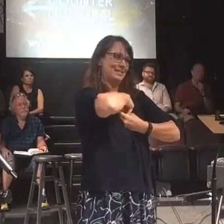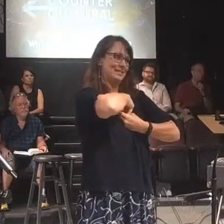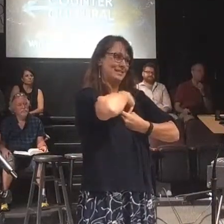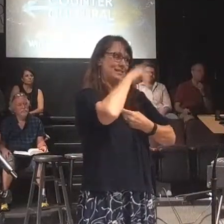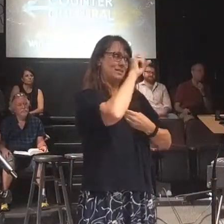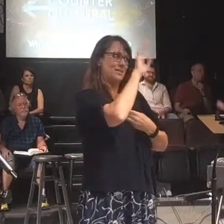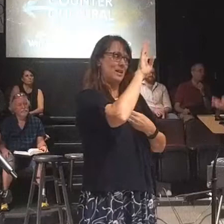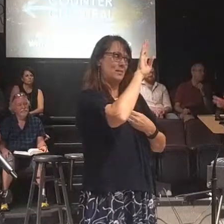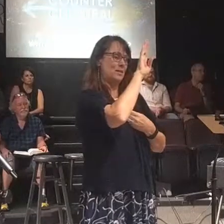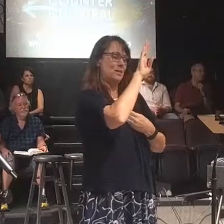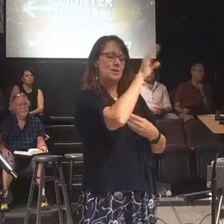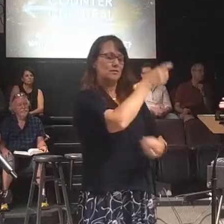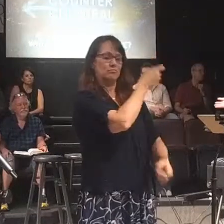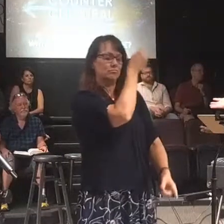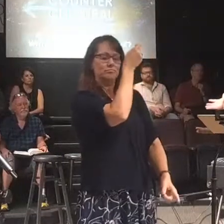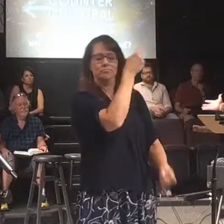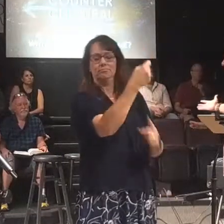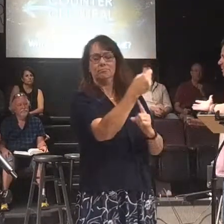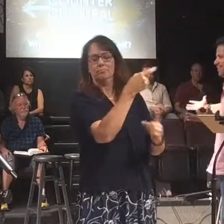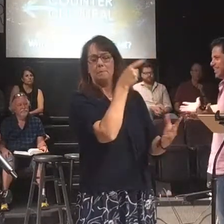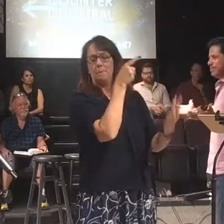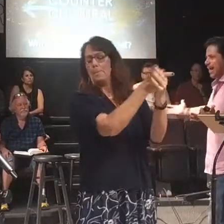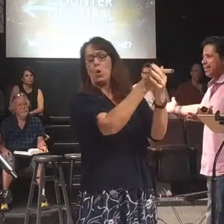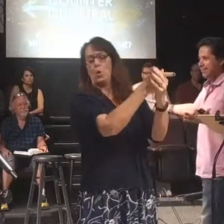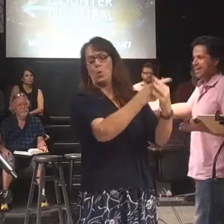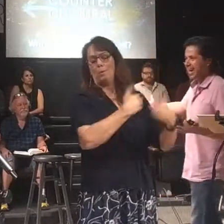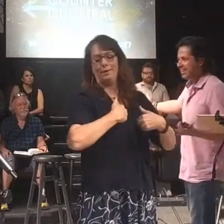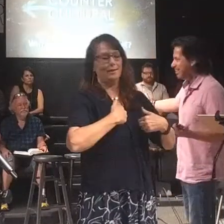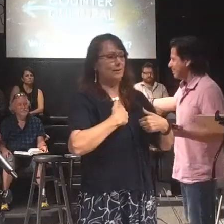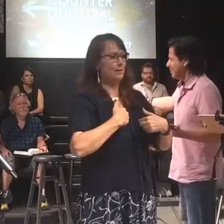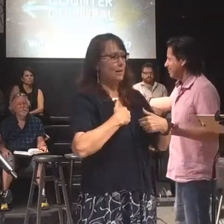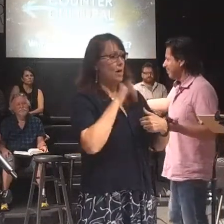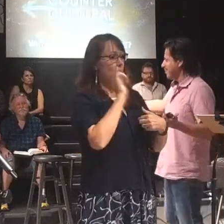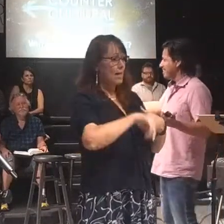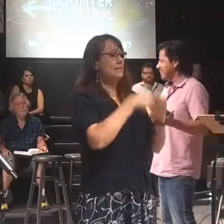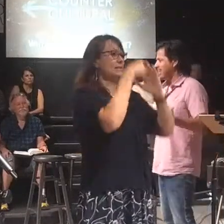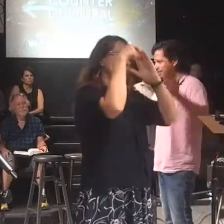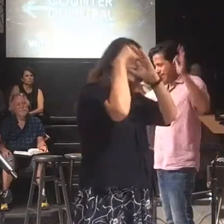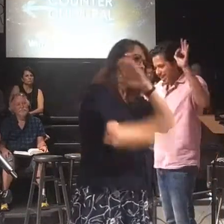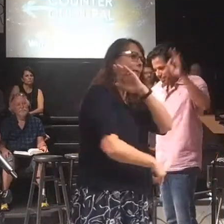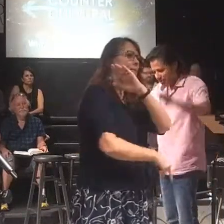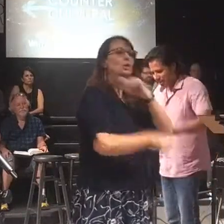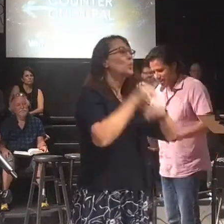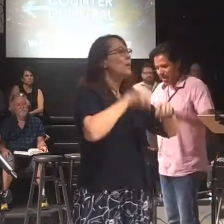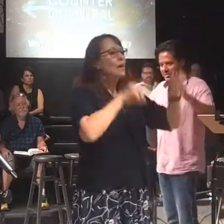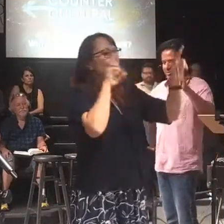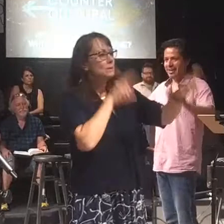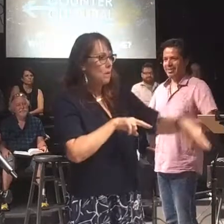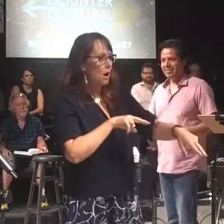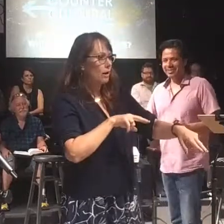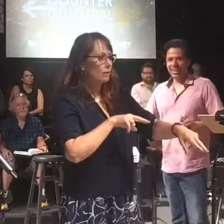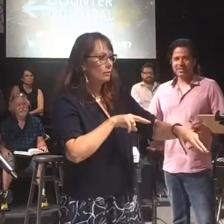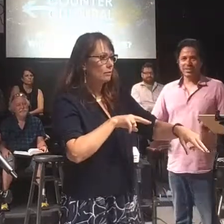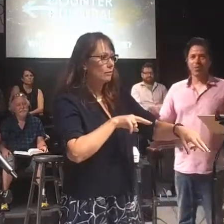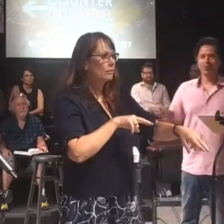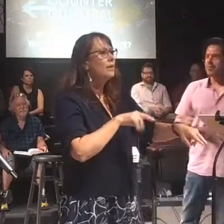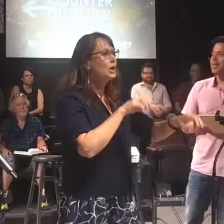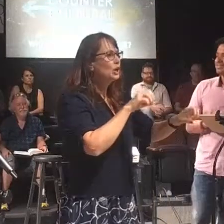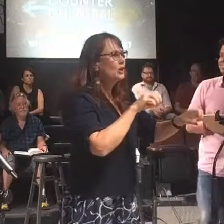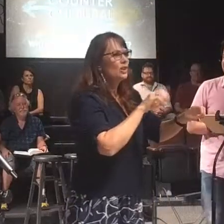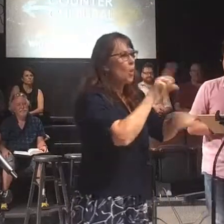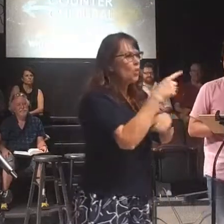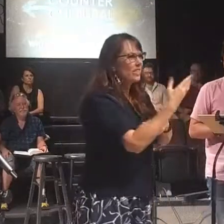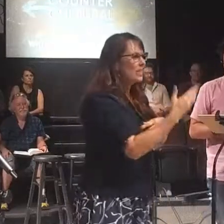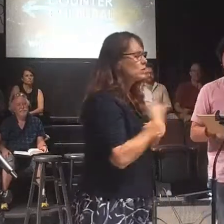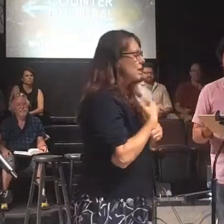right? And what do you say to that? Like, you can't really come back from that. All you can say is, okay, I'm sorry, Master, I shall go and